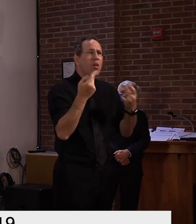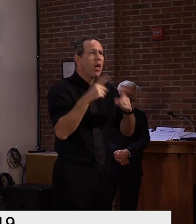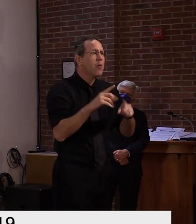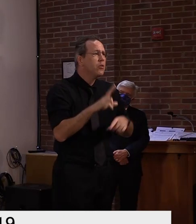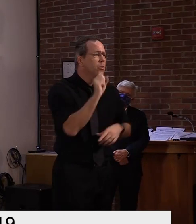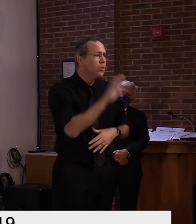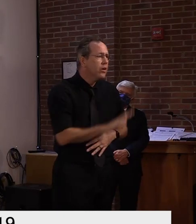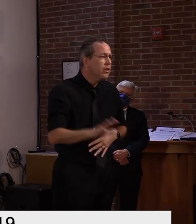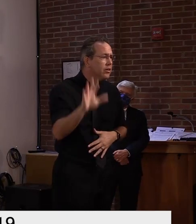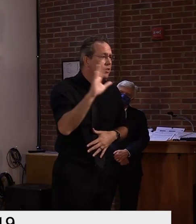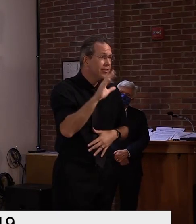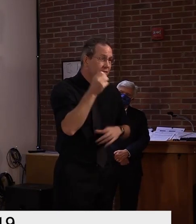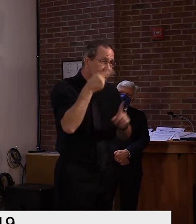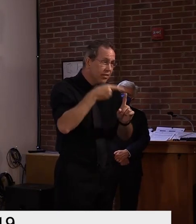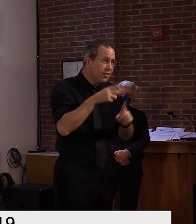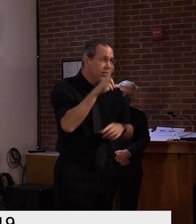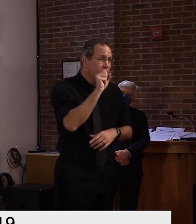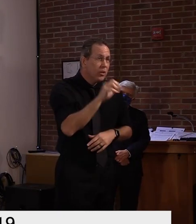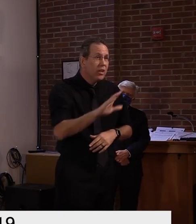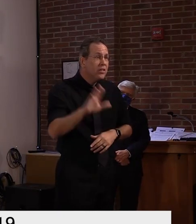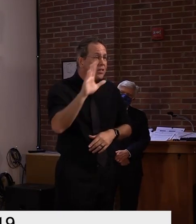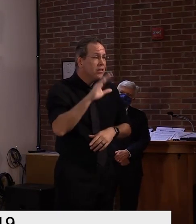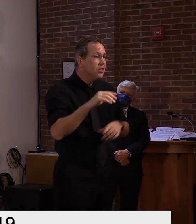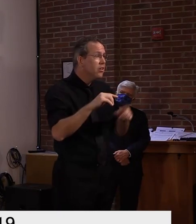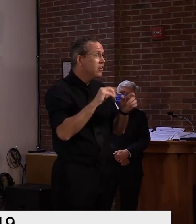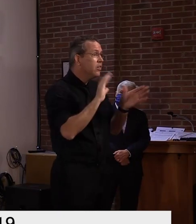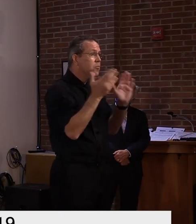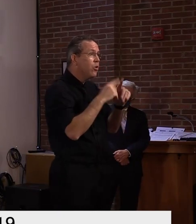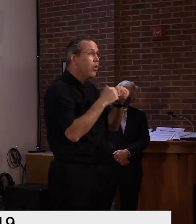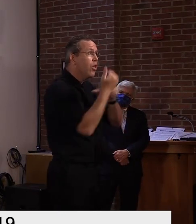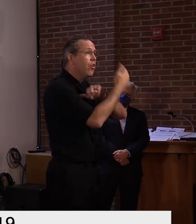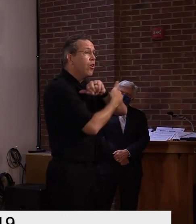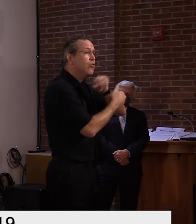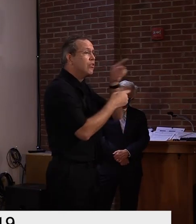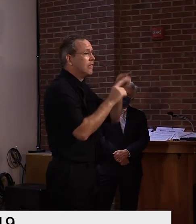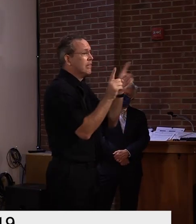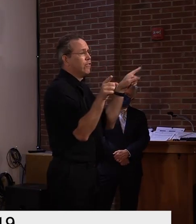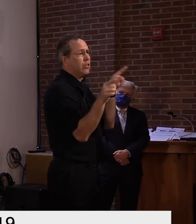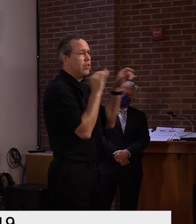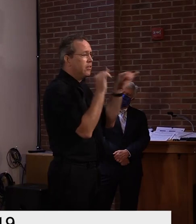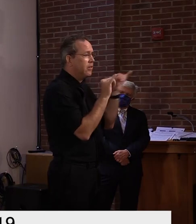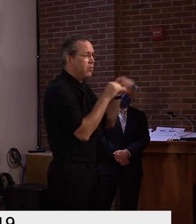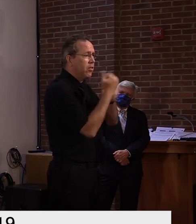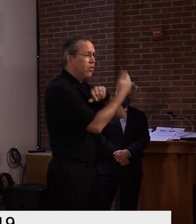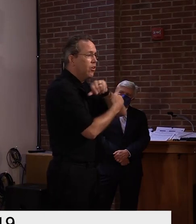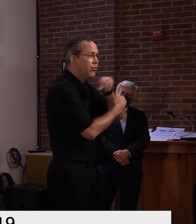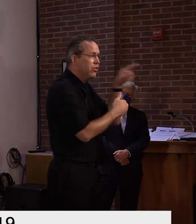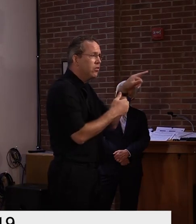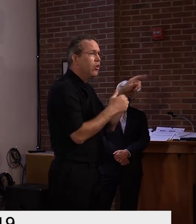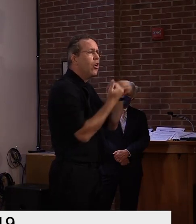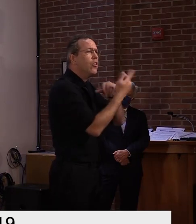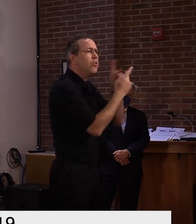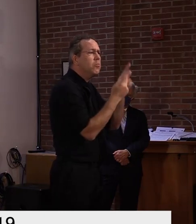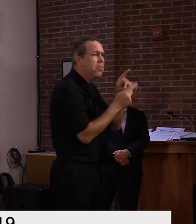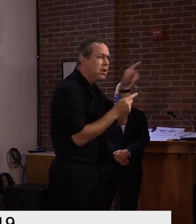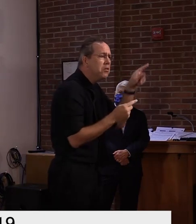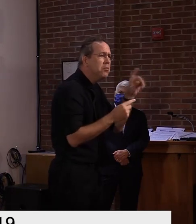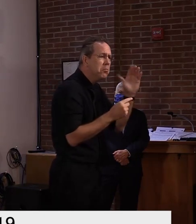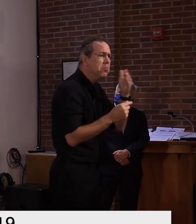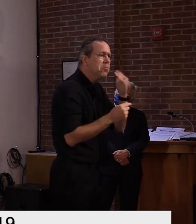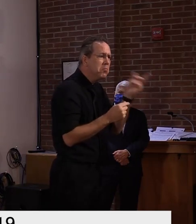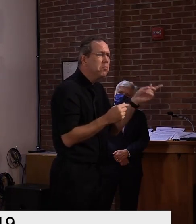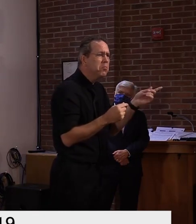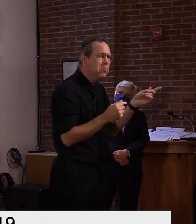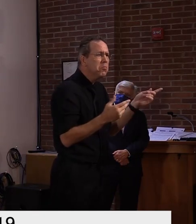world. Most of the developed nations in the rest of the world routinely attribute or contribute something